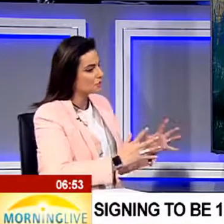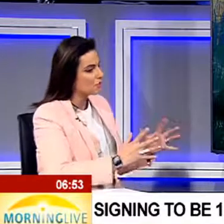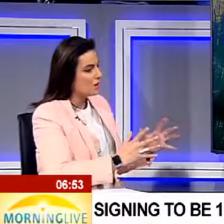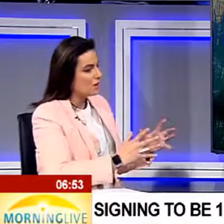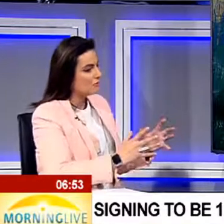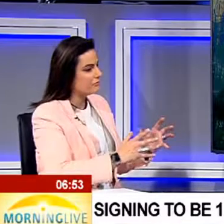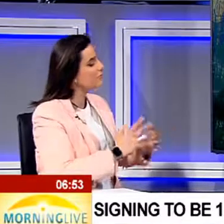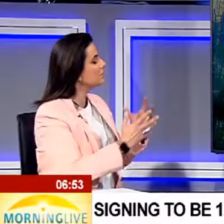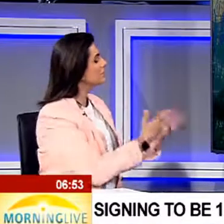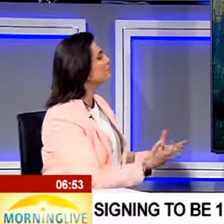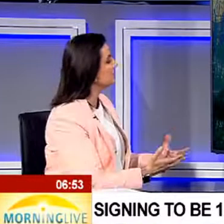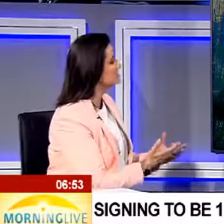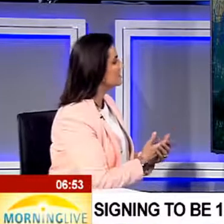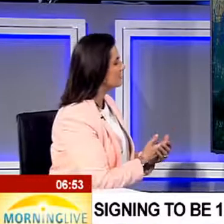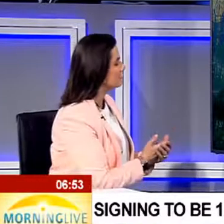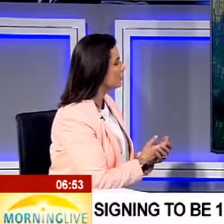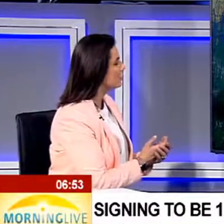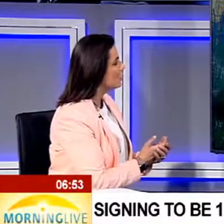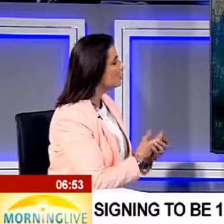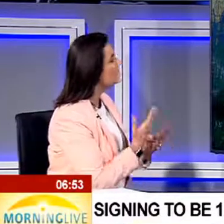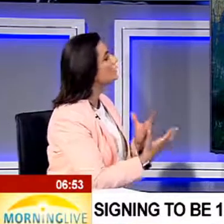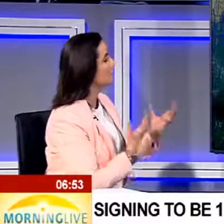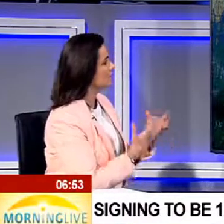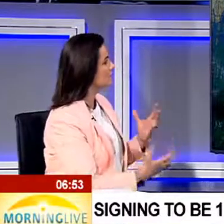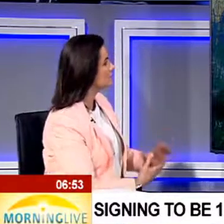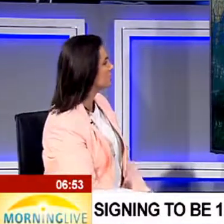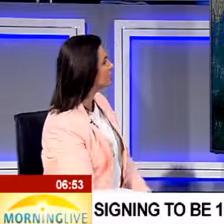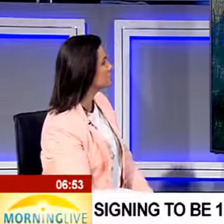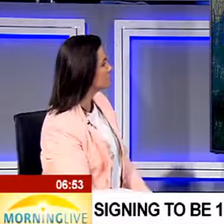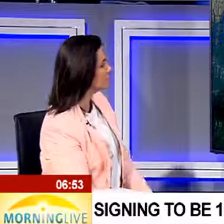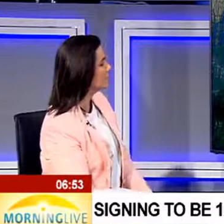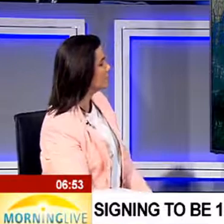population of deaf people living in South Africa, what are we looking at as far as you know?